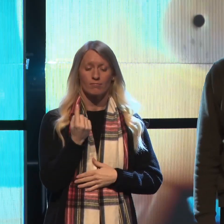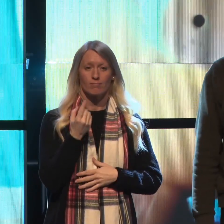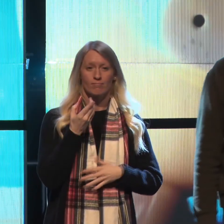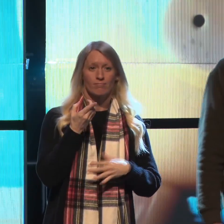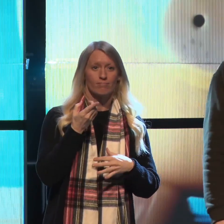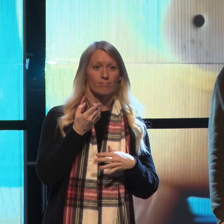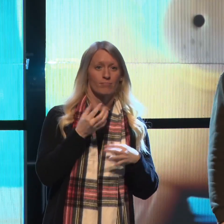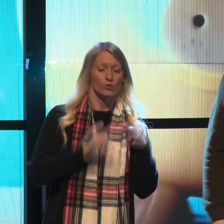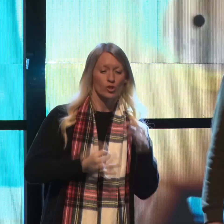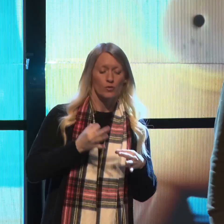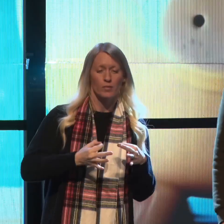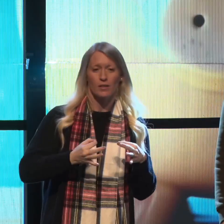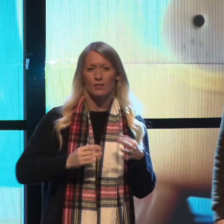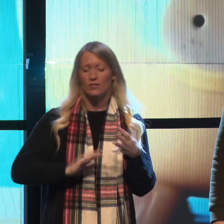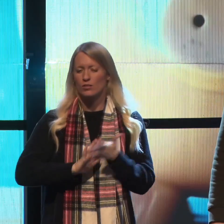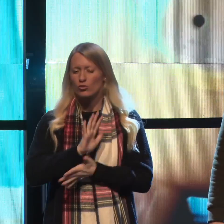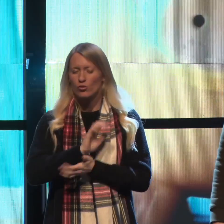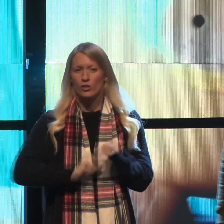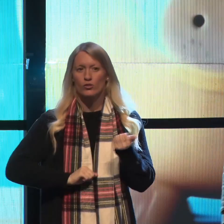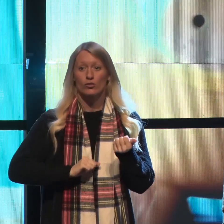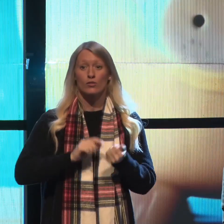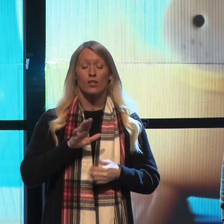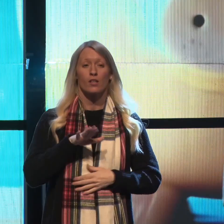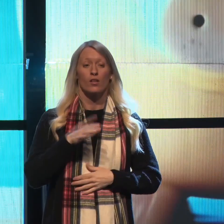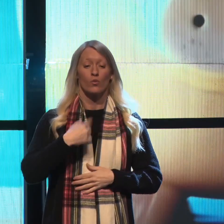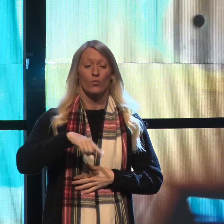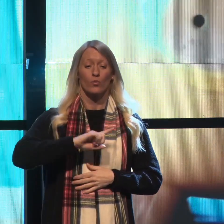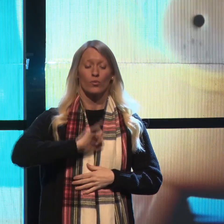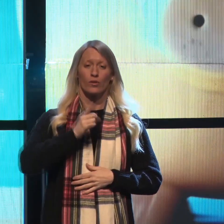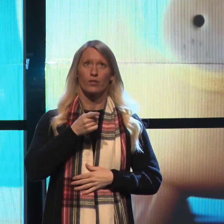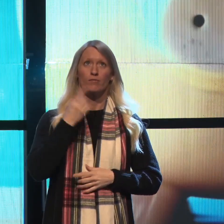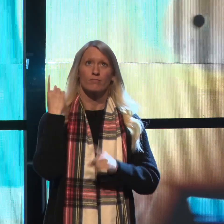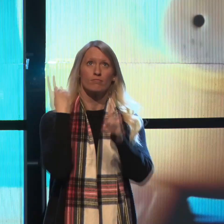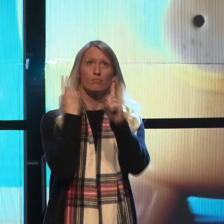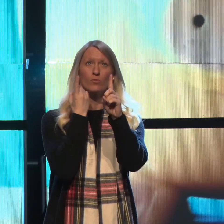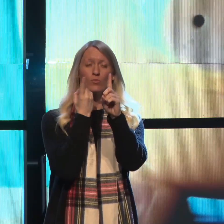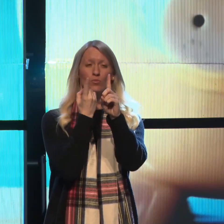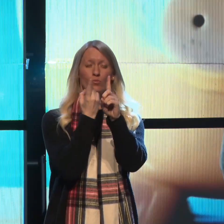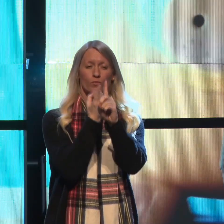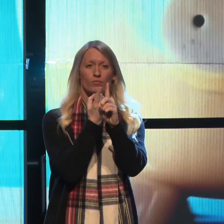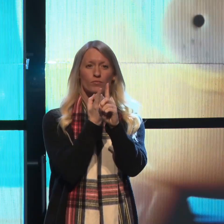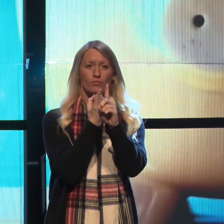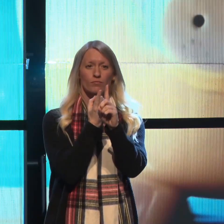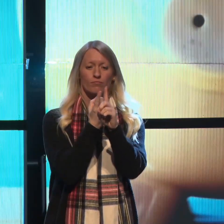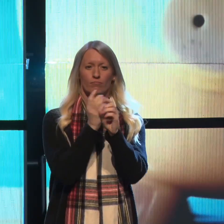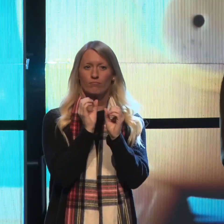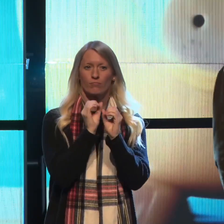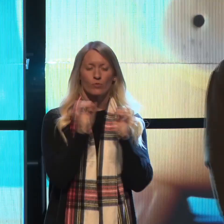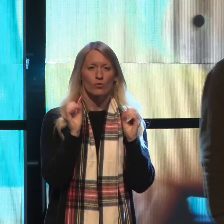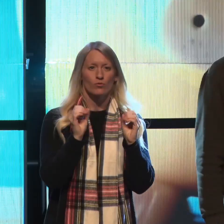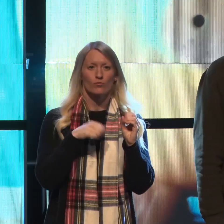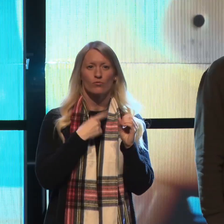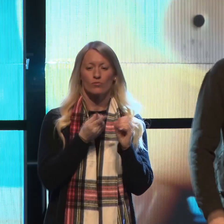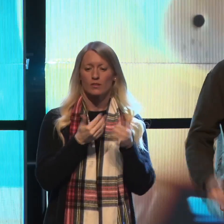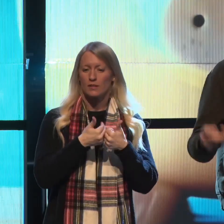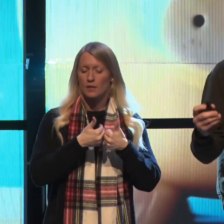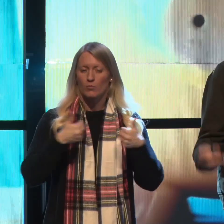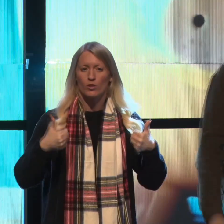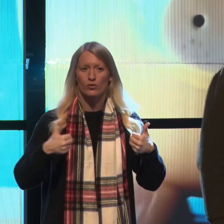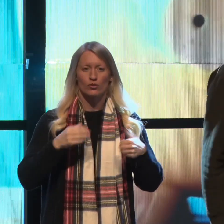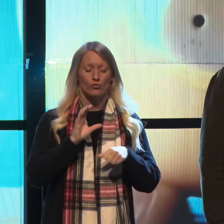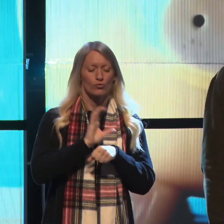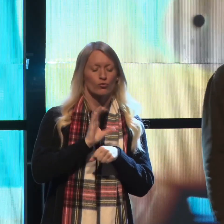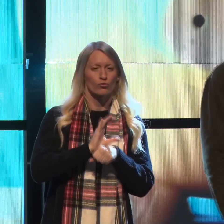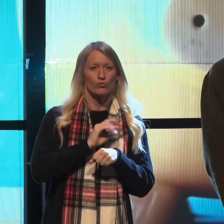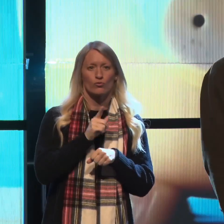one of destruction, and like, hey, we are headed down a path, right? So there was no such thing as separation of church and state. In fact, there really